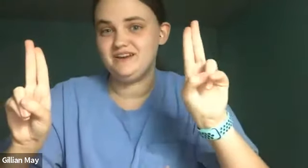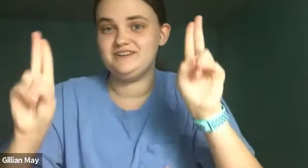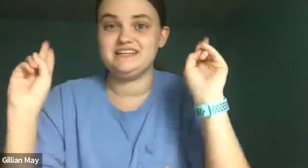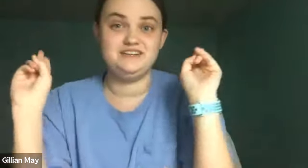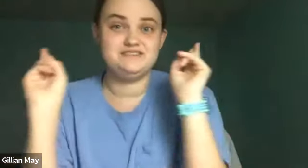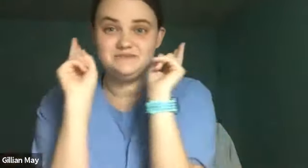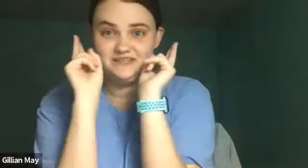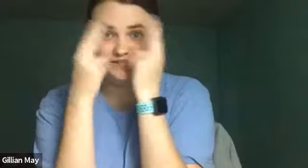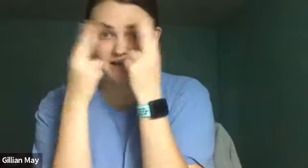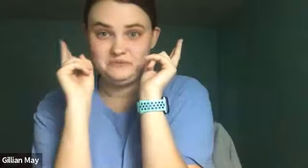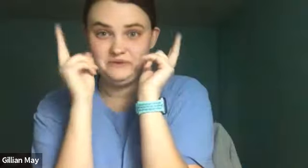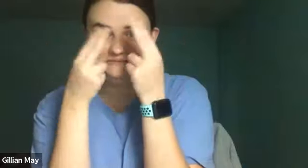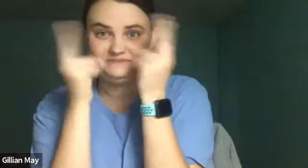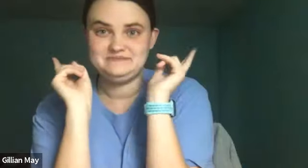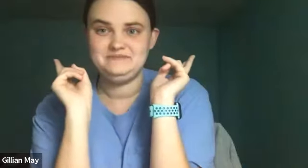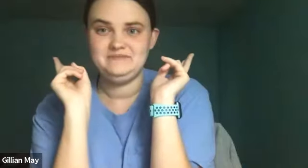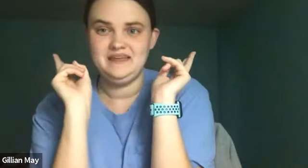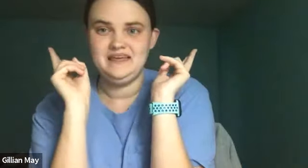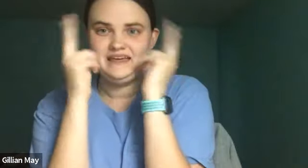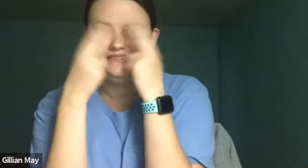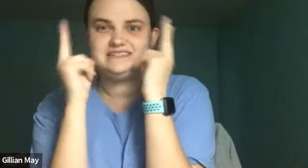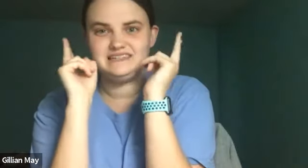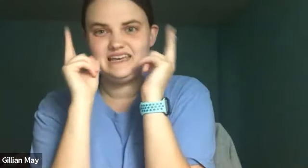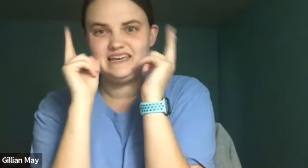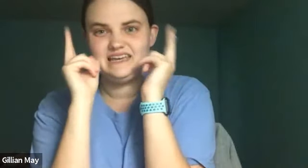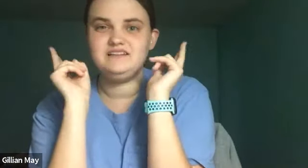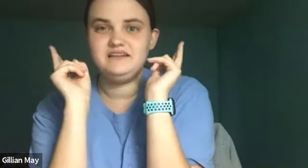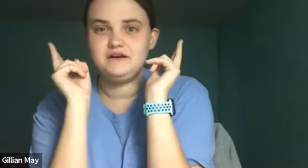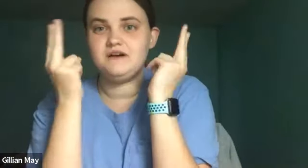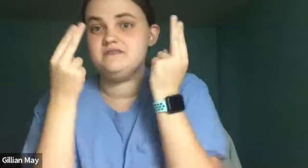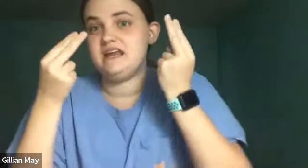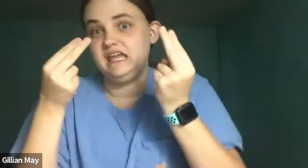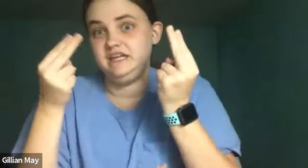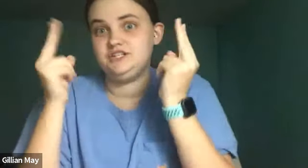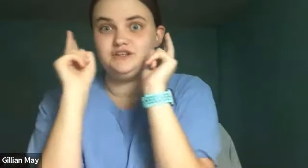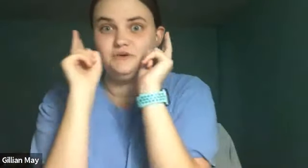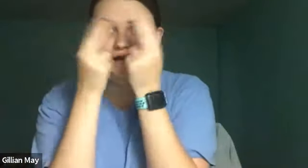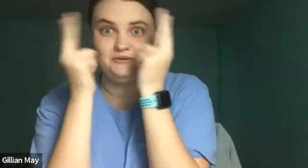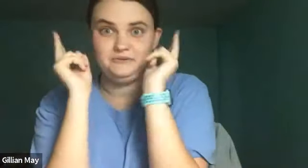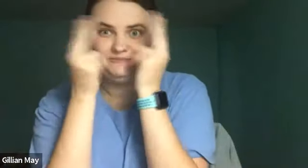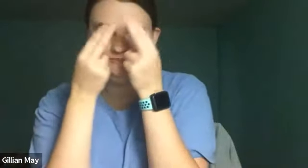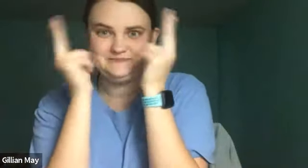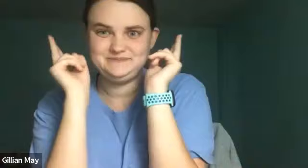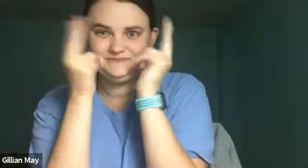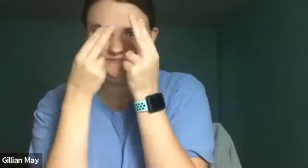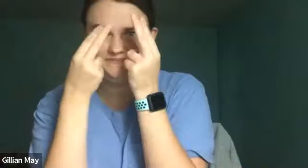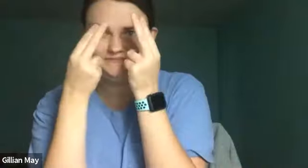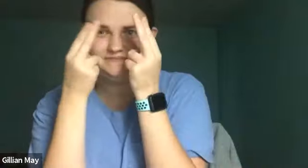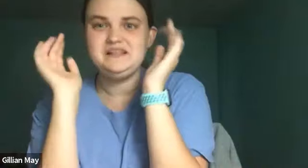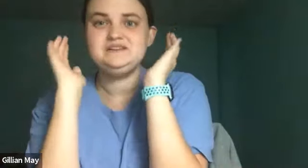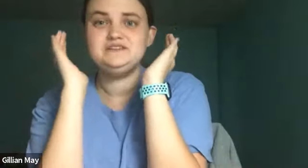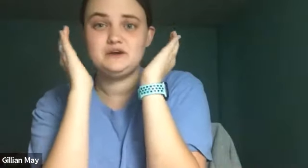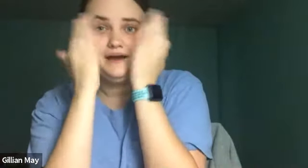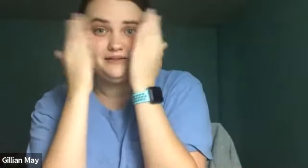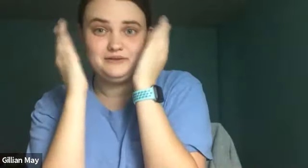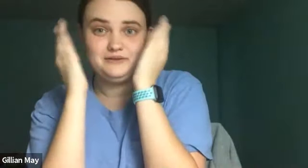fingers and you do the same thing. So Halloween. And this is again, just that clarify that H. So Halloween. So